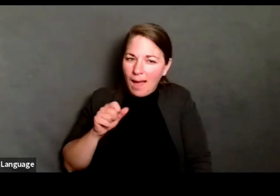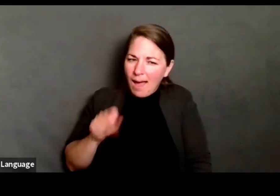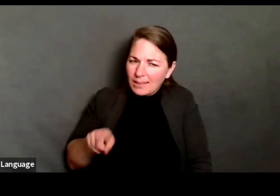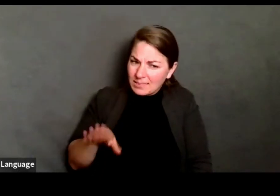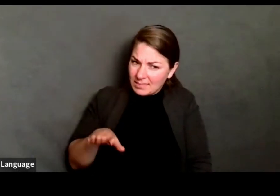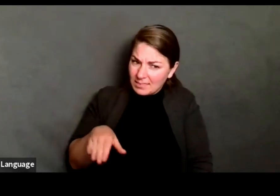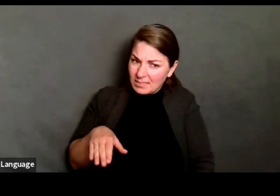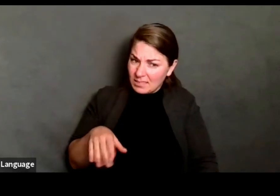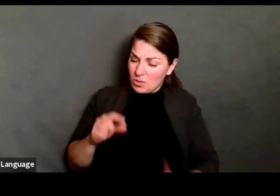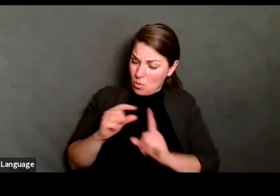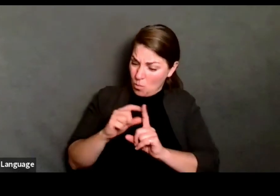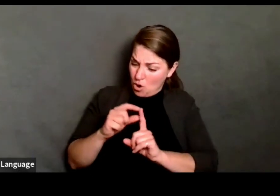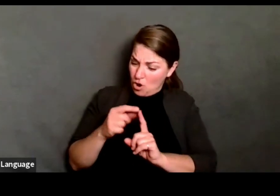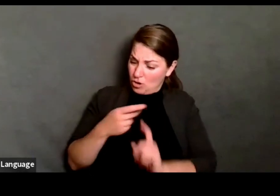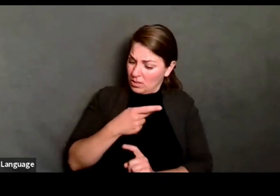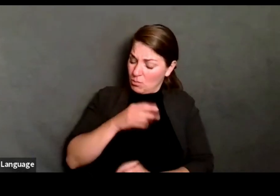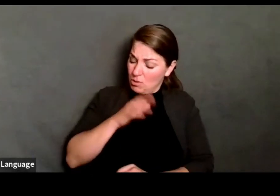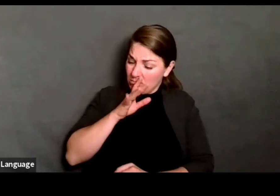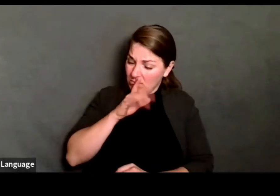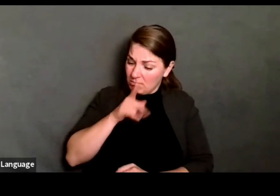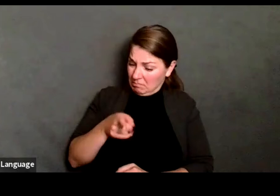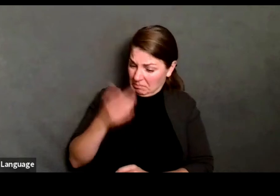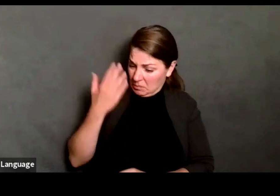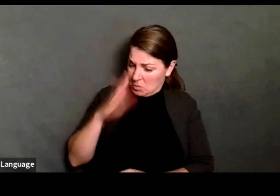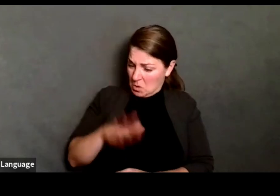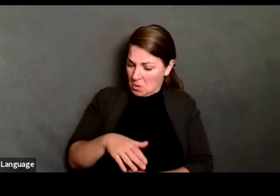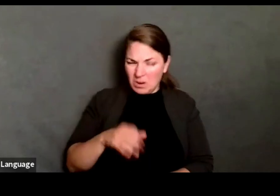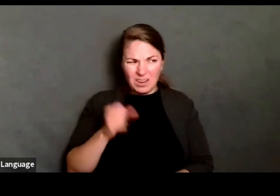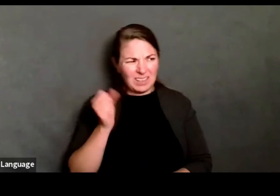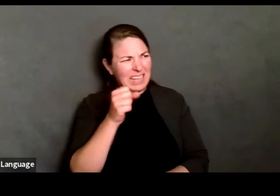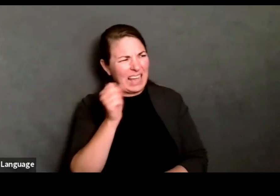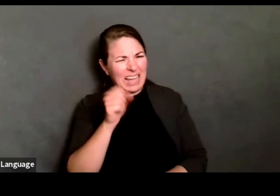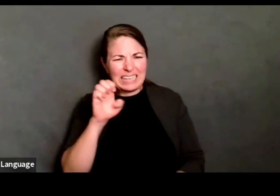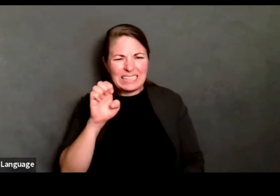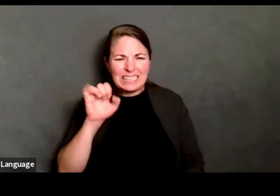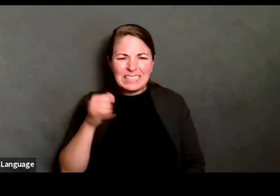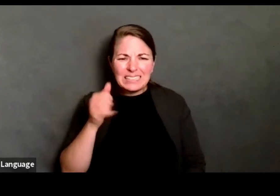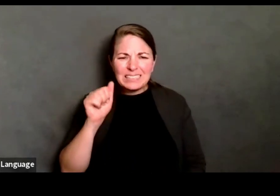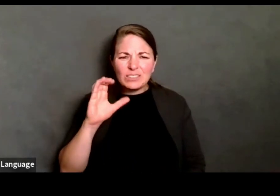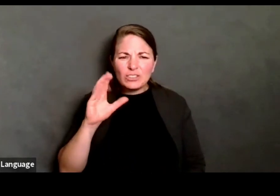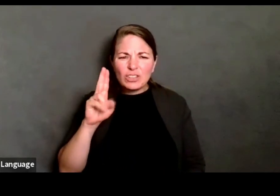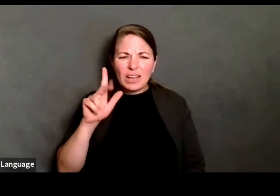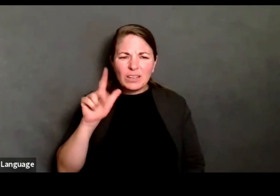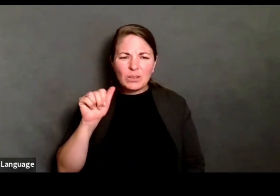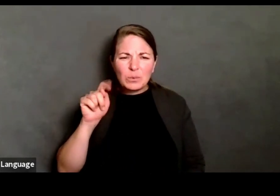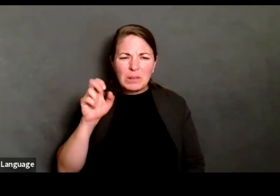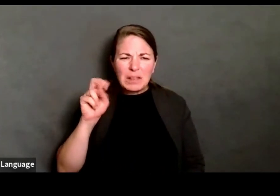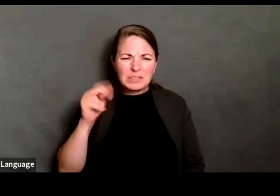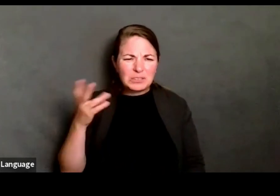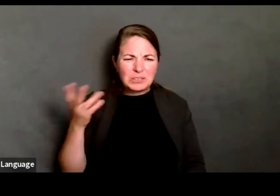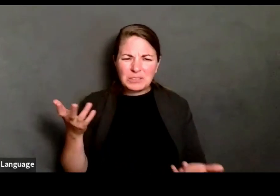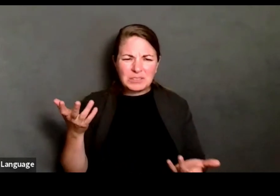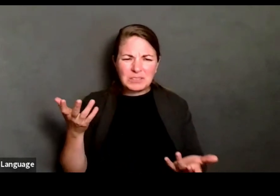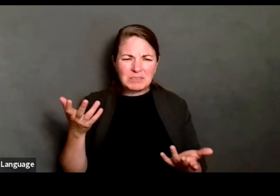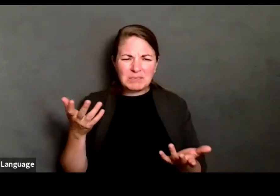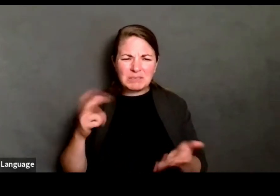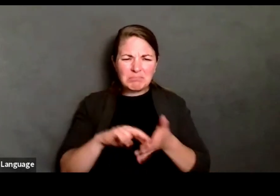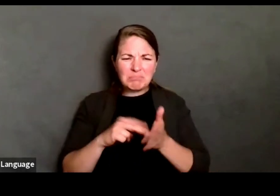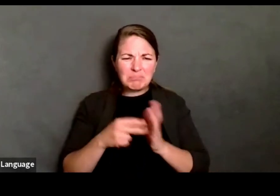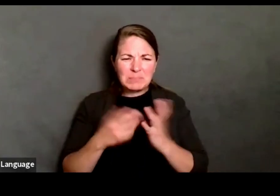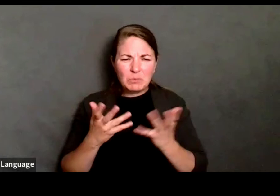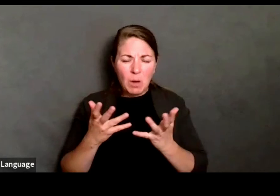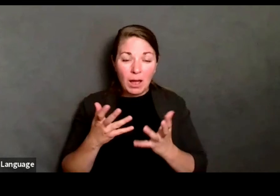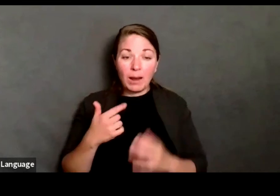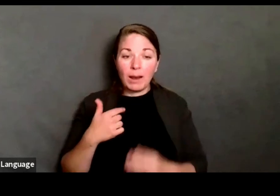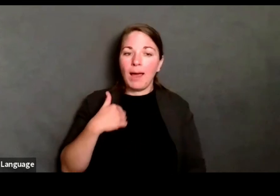words that you're hearing unfamiliar?" And she said, "Yeah, what does ejaculation mean?" And so